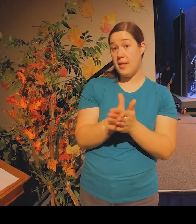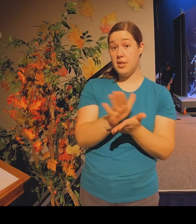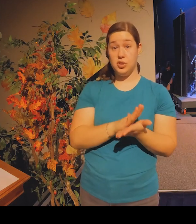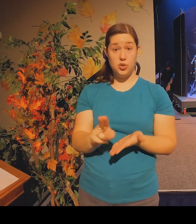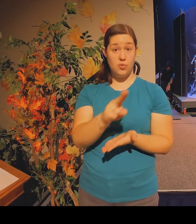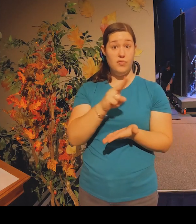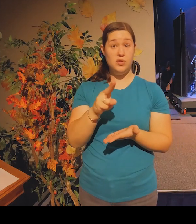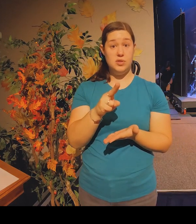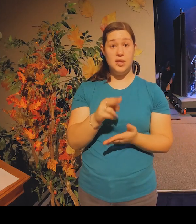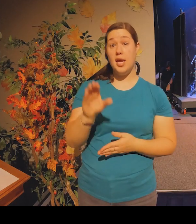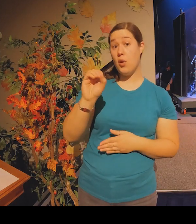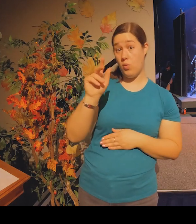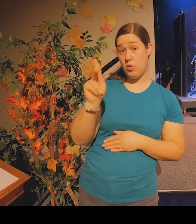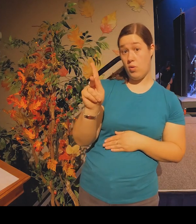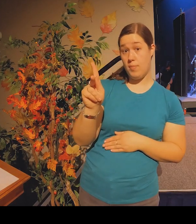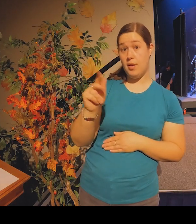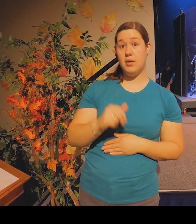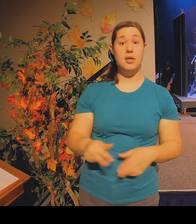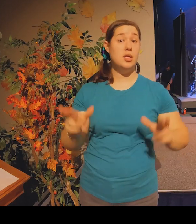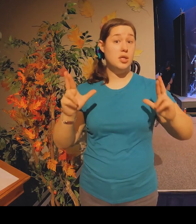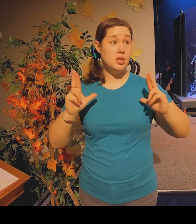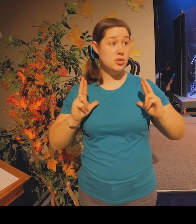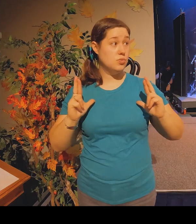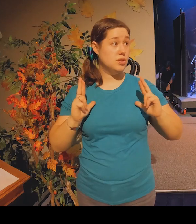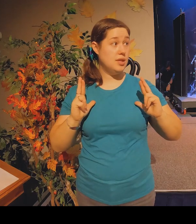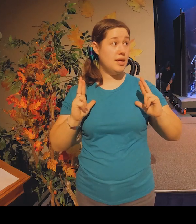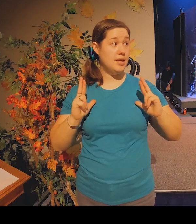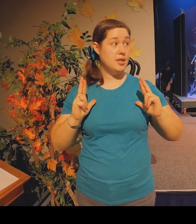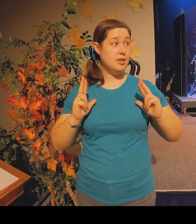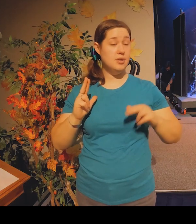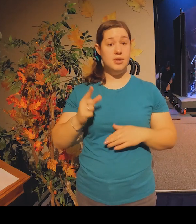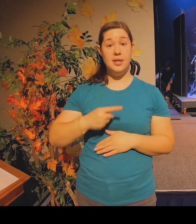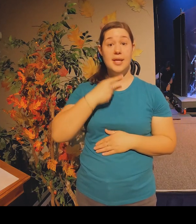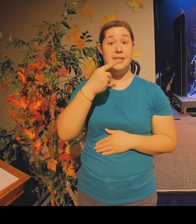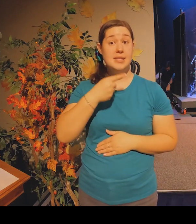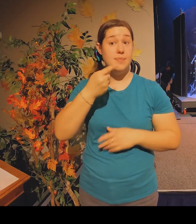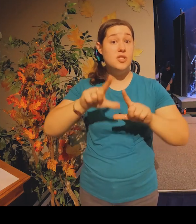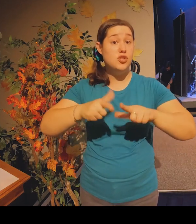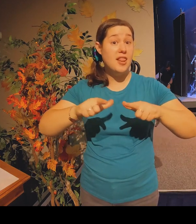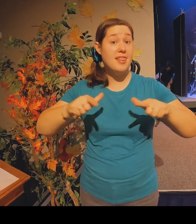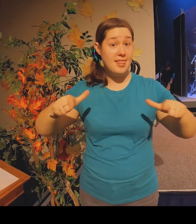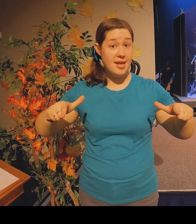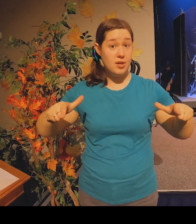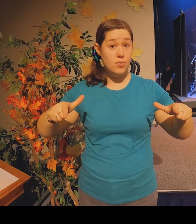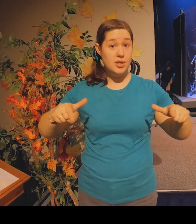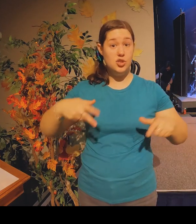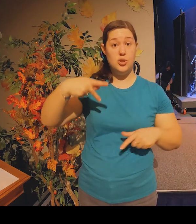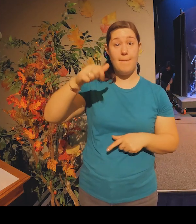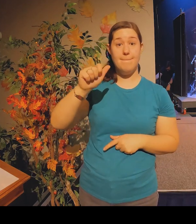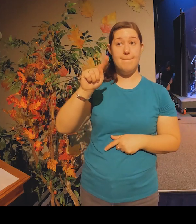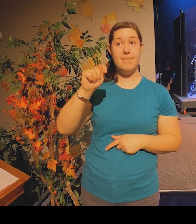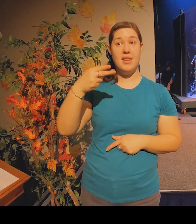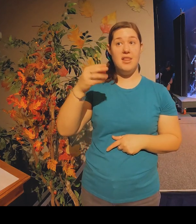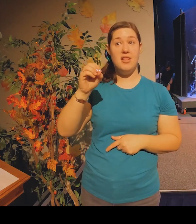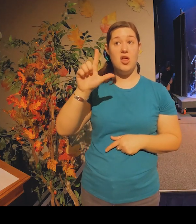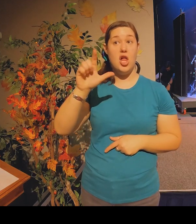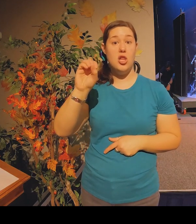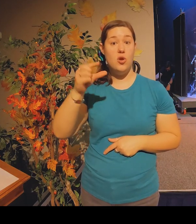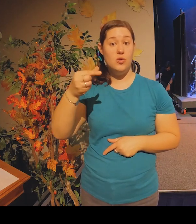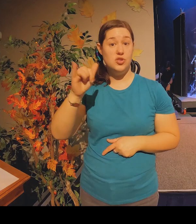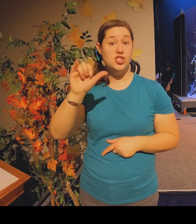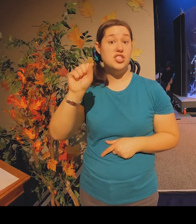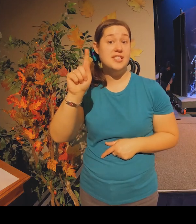of Oklahoma and is a retired speech and language pathologist. Joanne